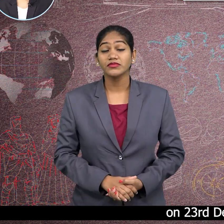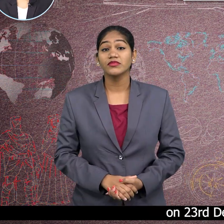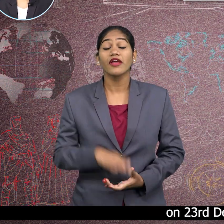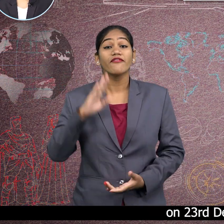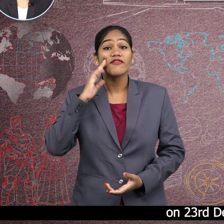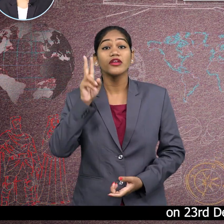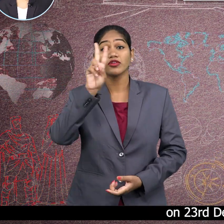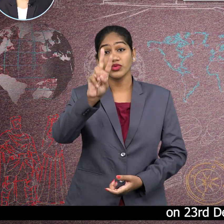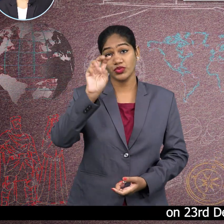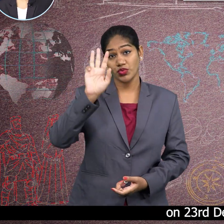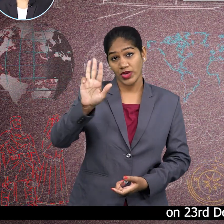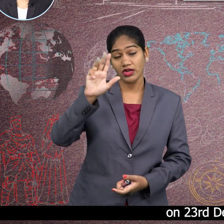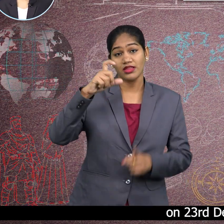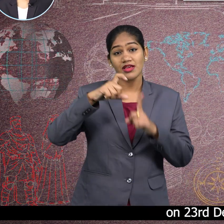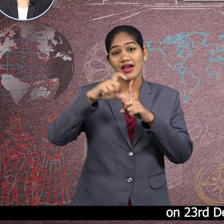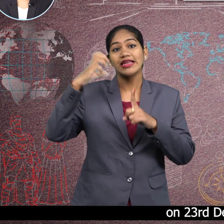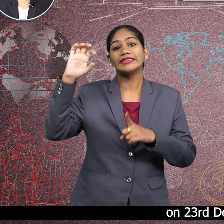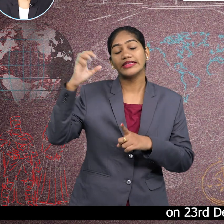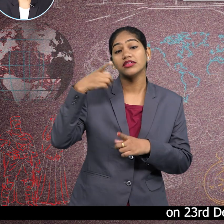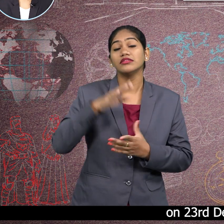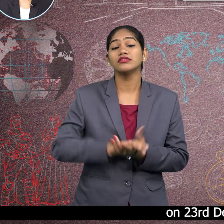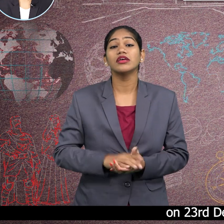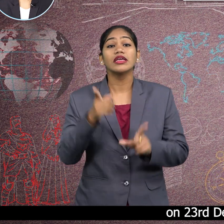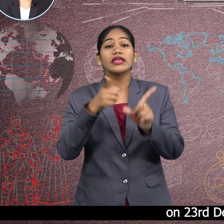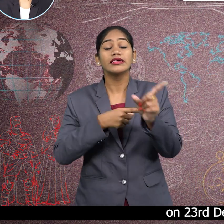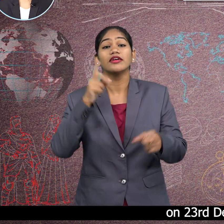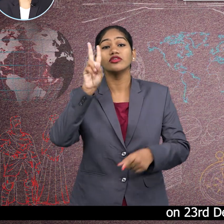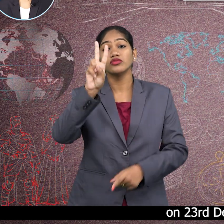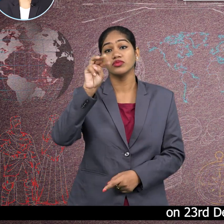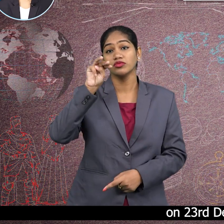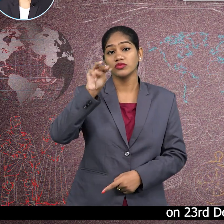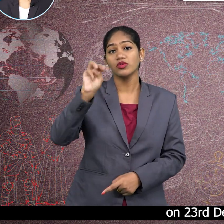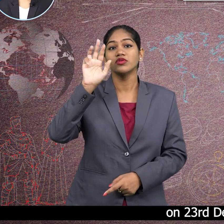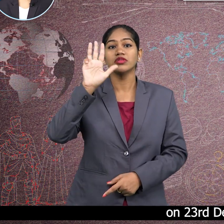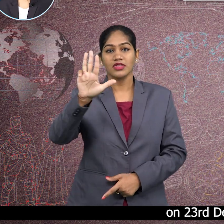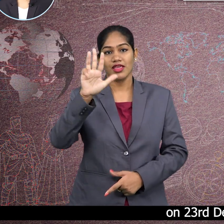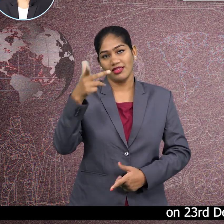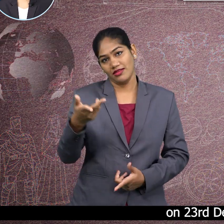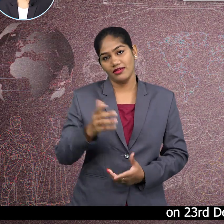On 23rd December 2009,